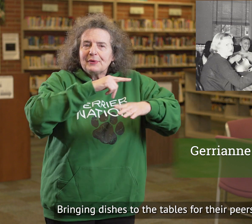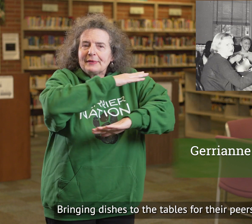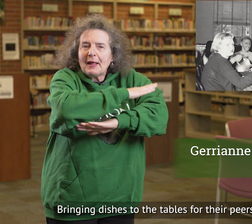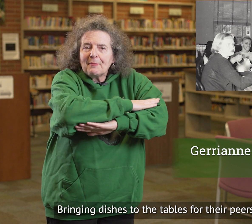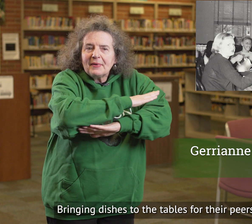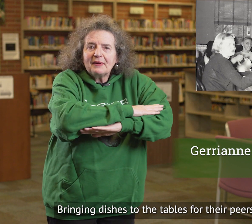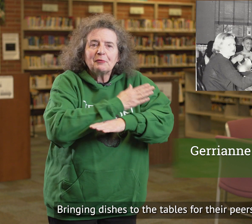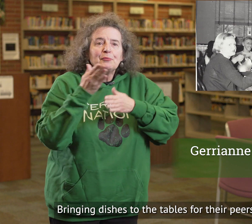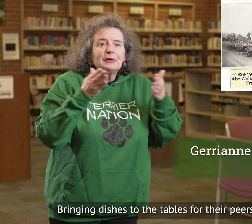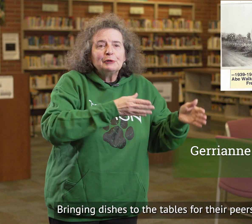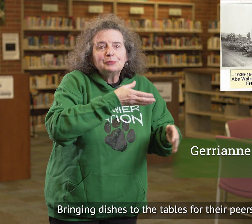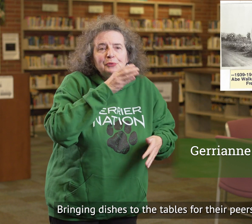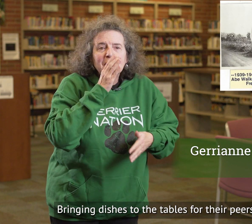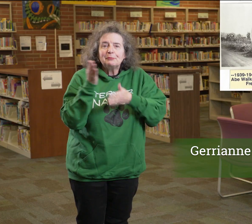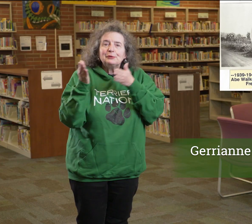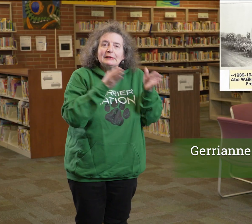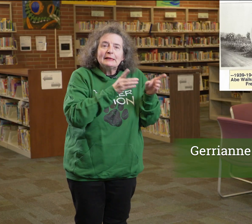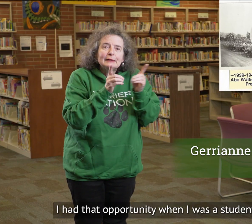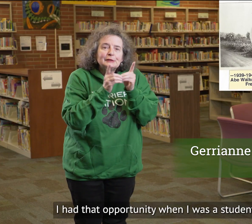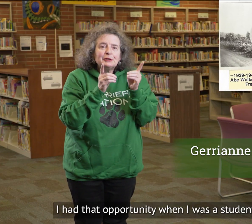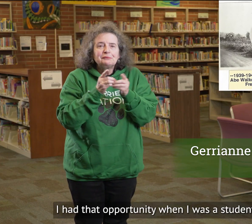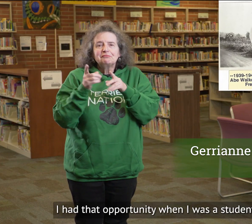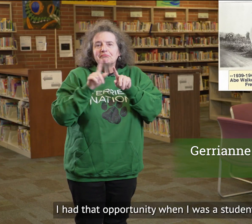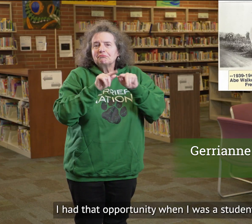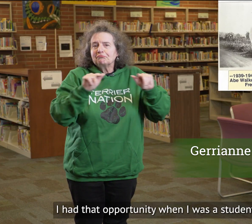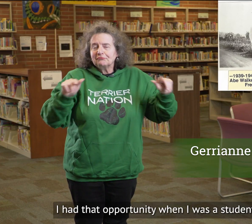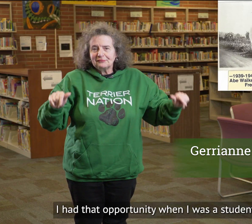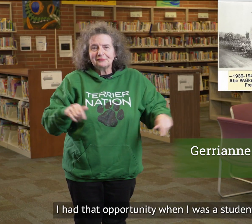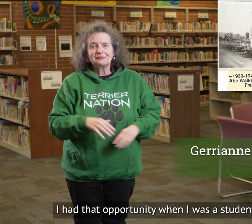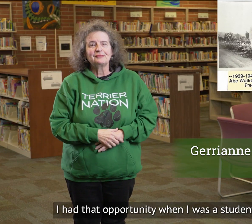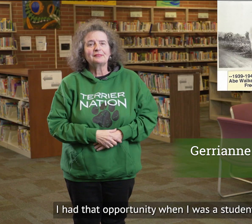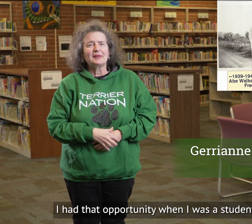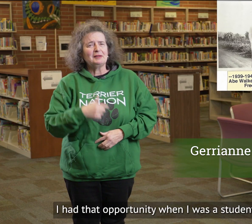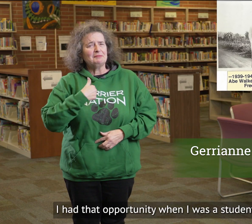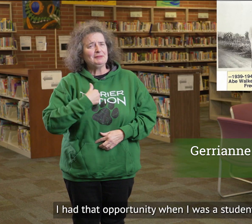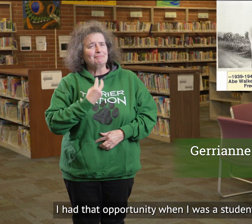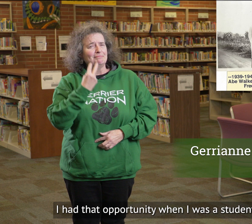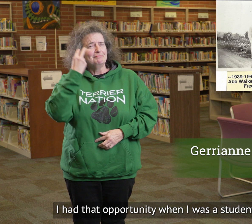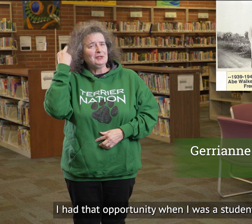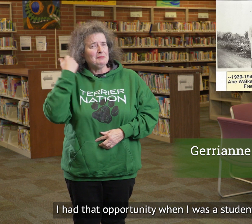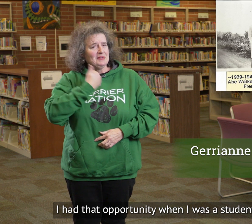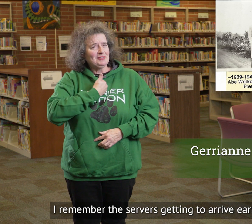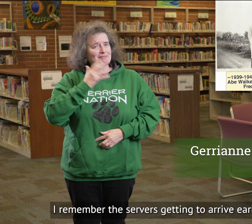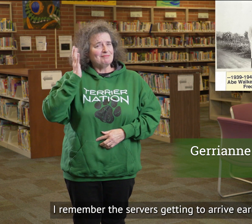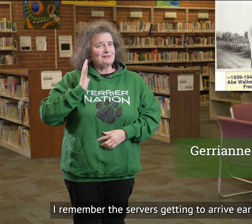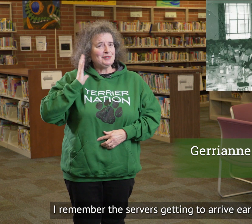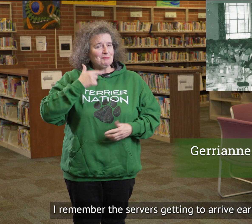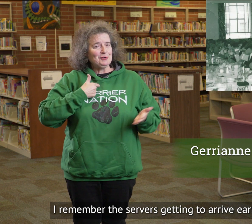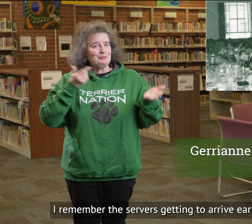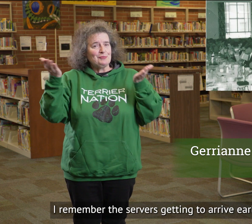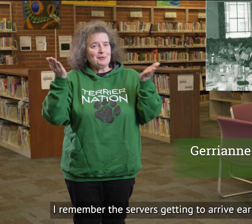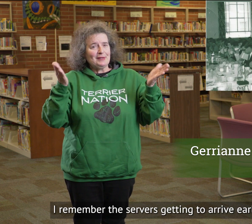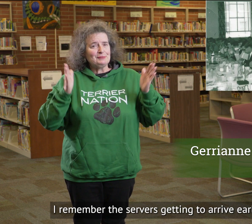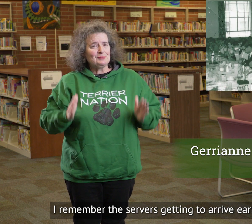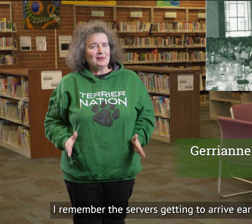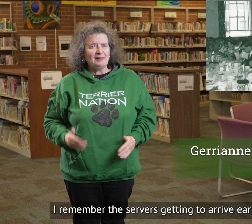tables for their peers. I had that opportunity when I was a student. I remember the servers getting to